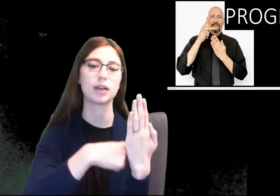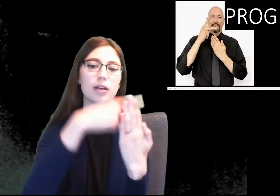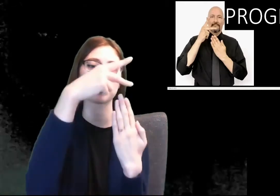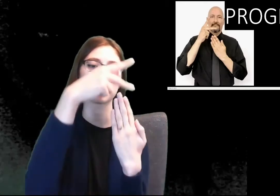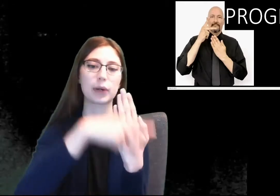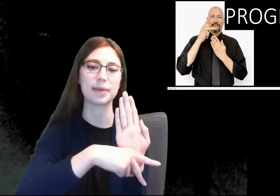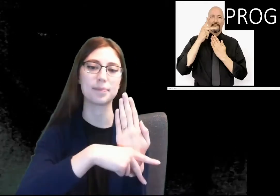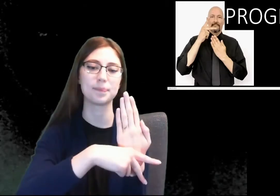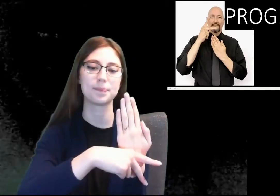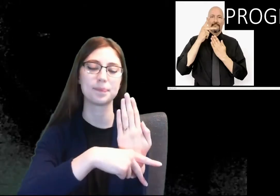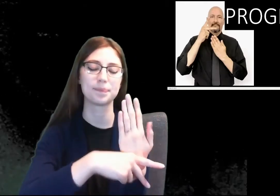Program.